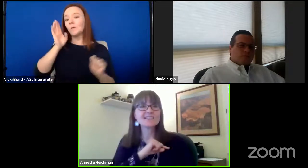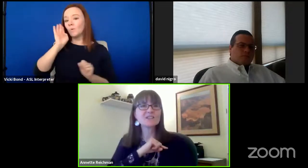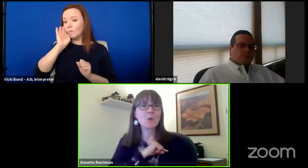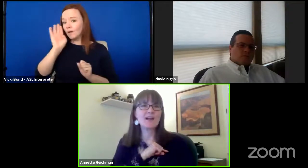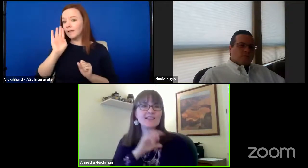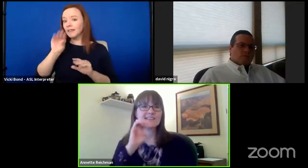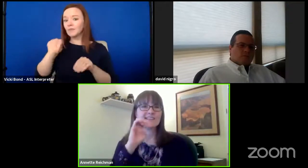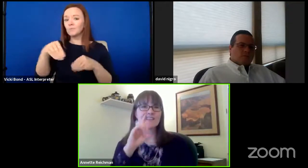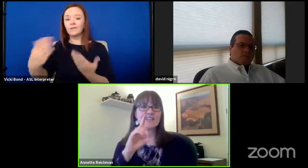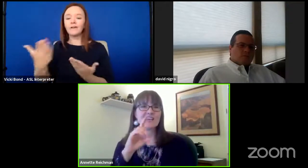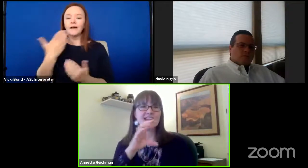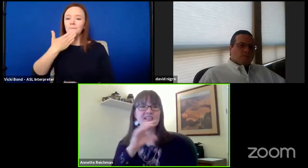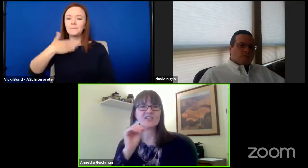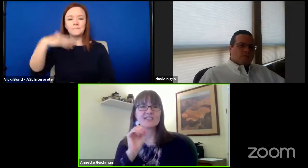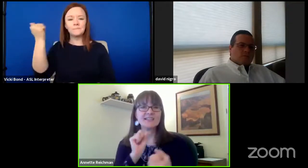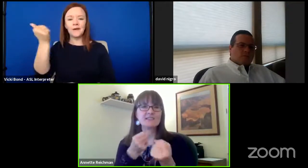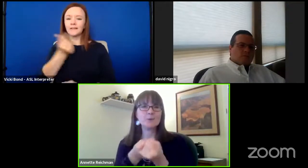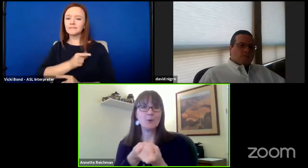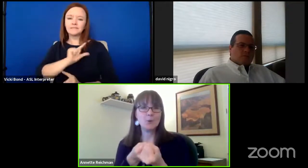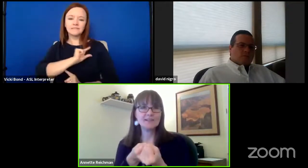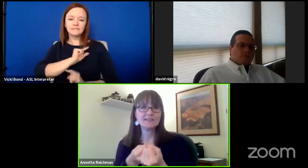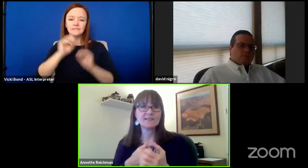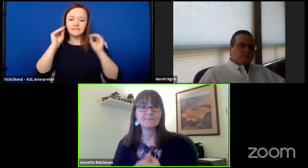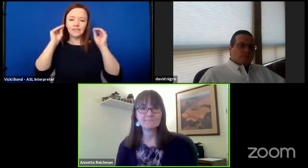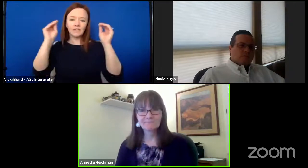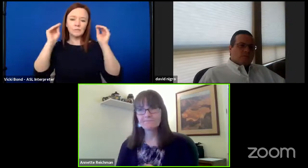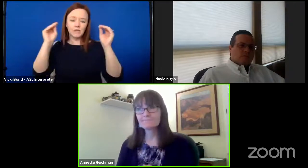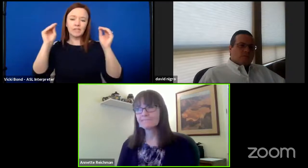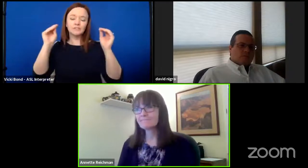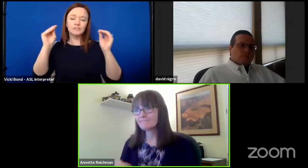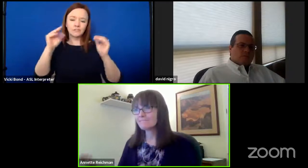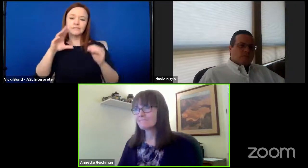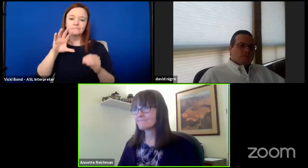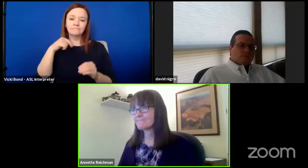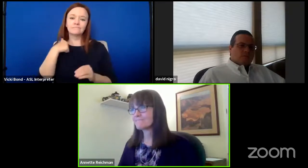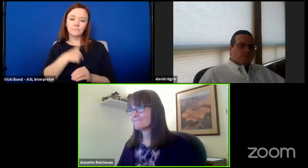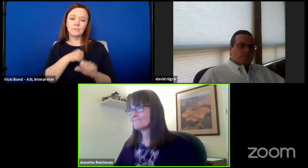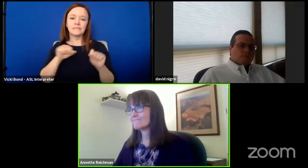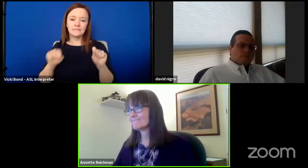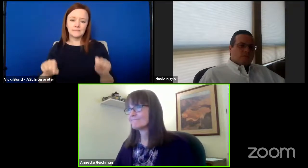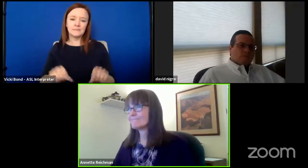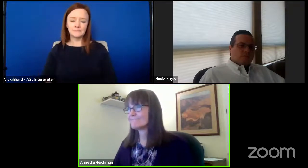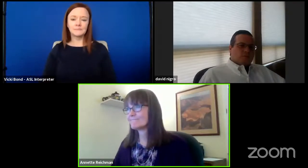the highest quality education and supports.